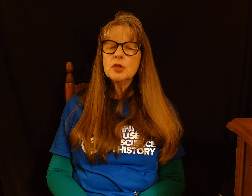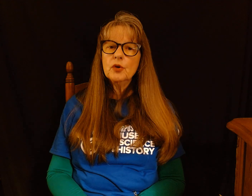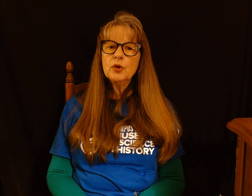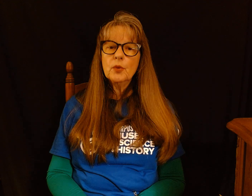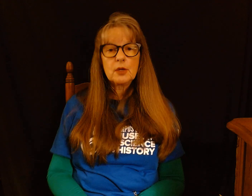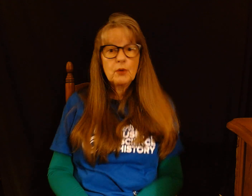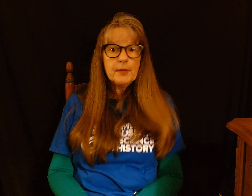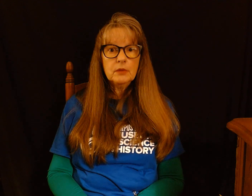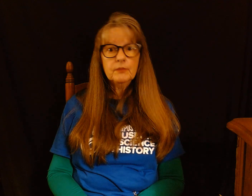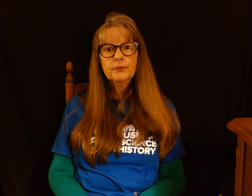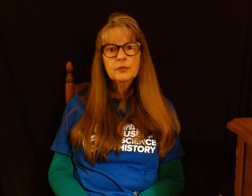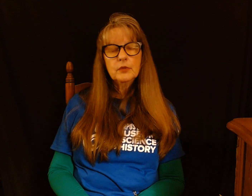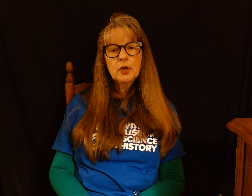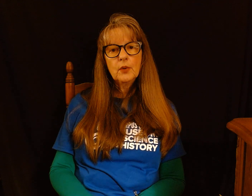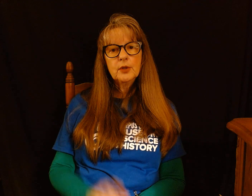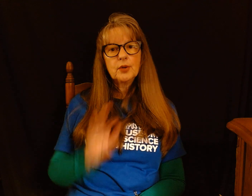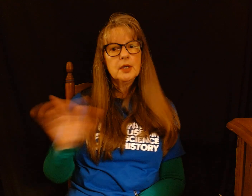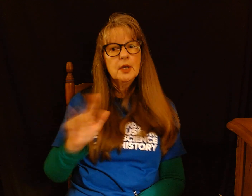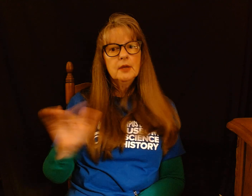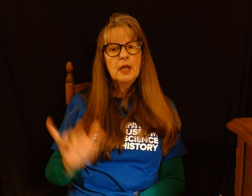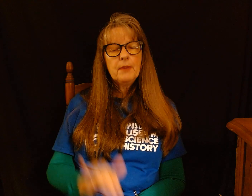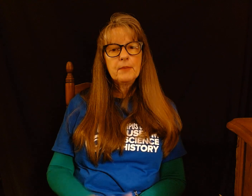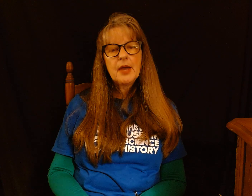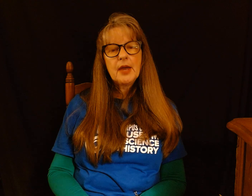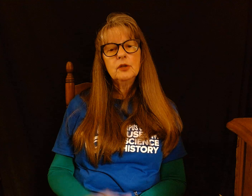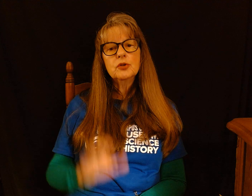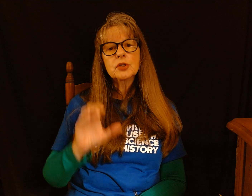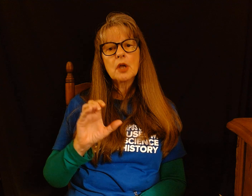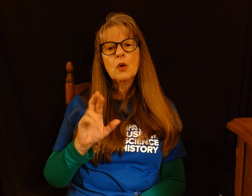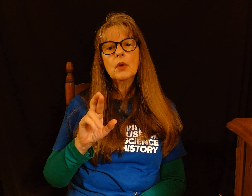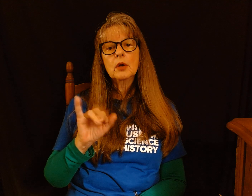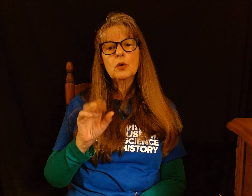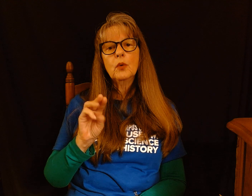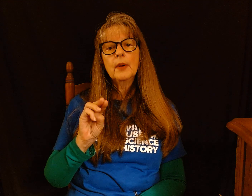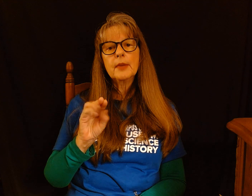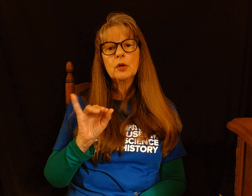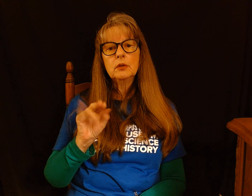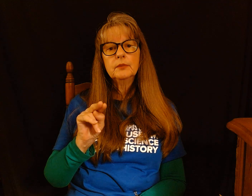you don't want to say criminal, and try to keep up with that. You just go criminal.